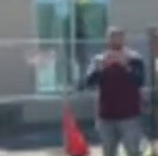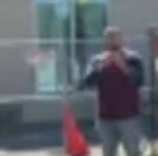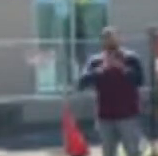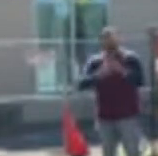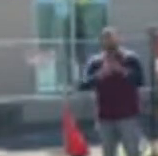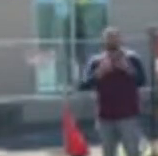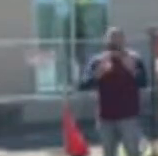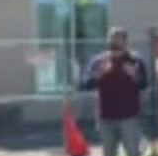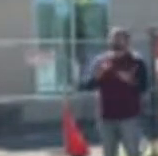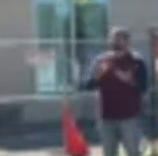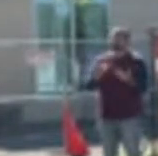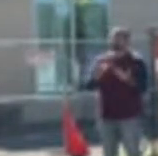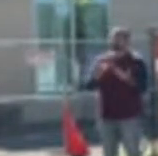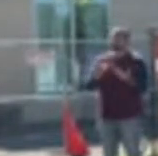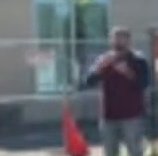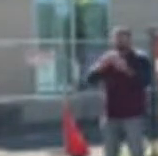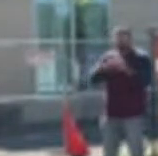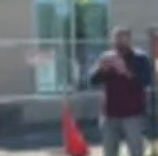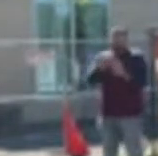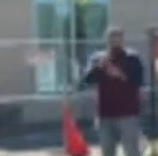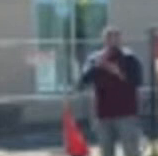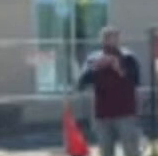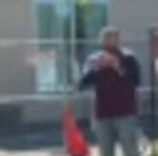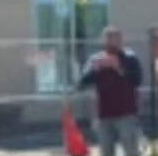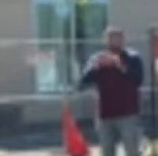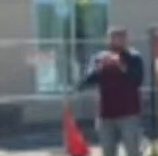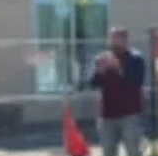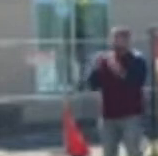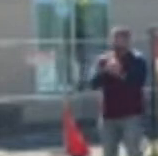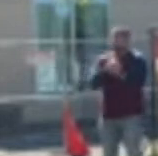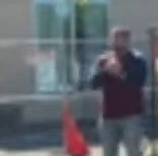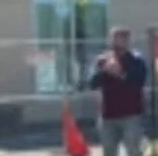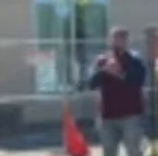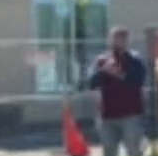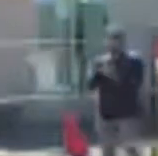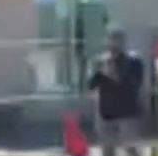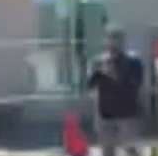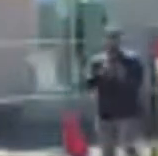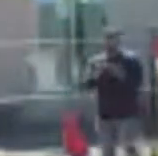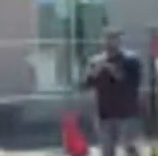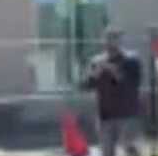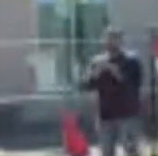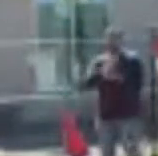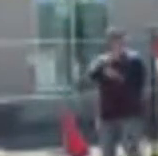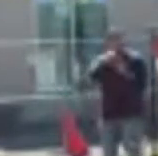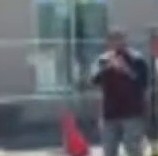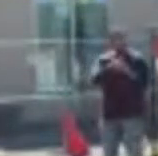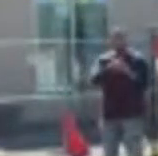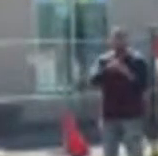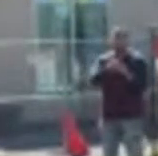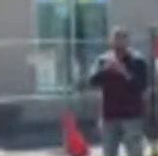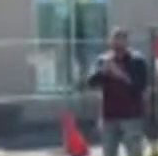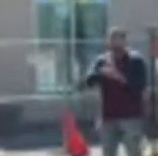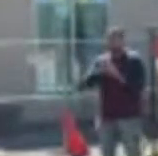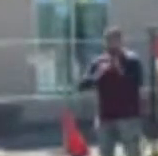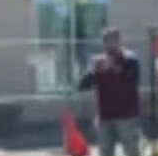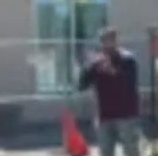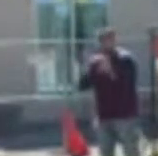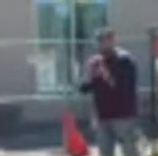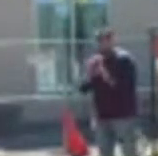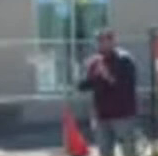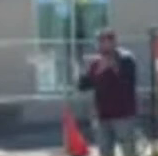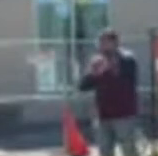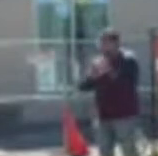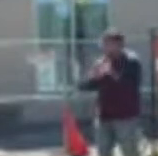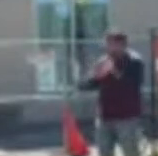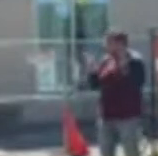start first by talking about the team that we've been able to join. As a builder, you face a lot of different challenges putting